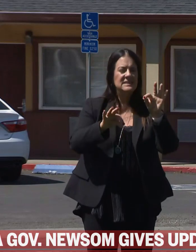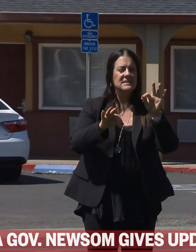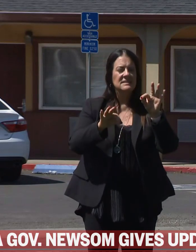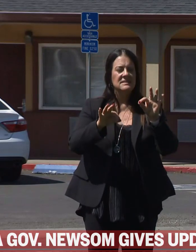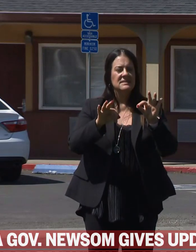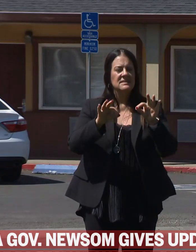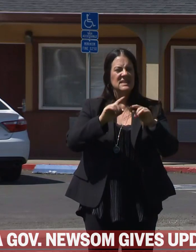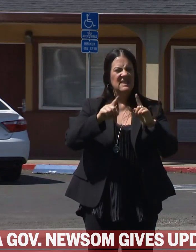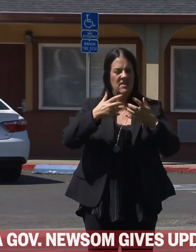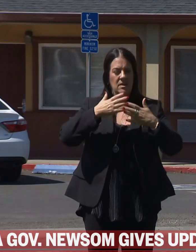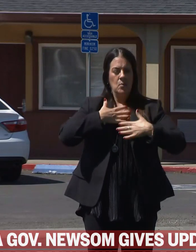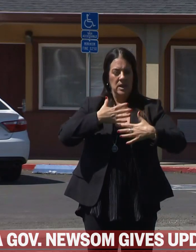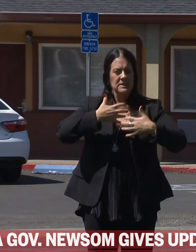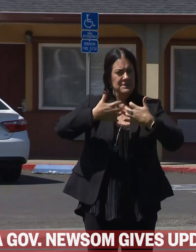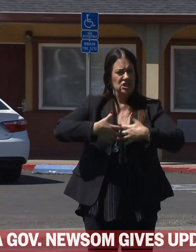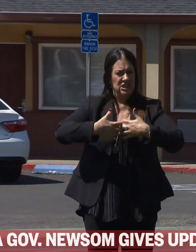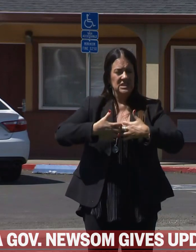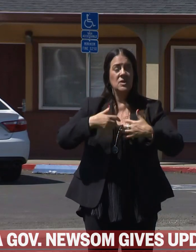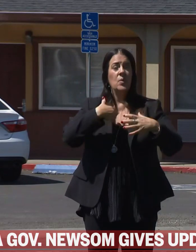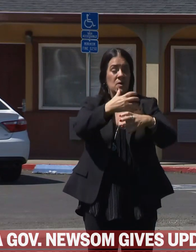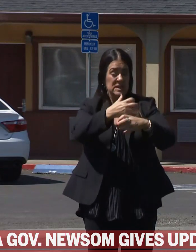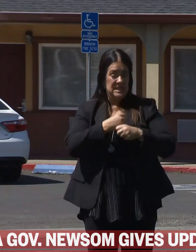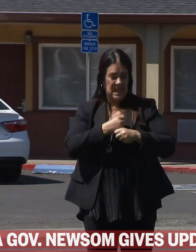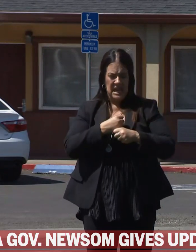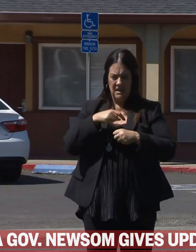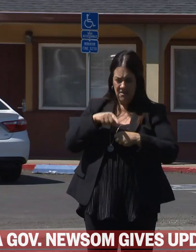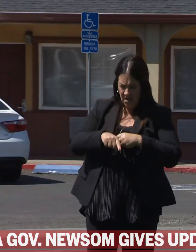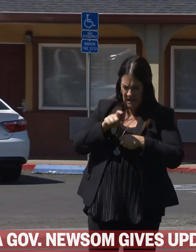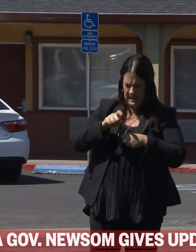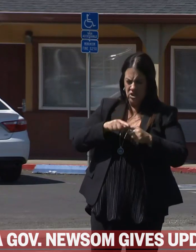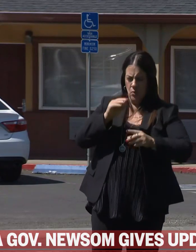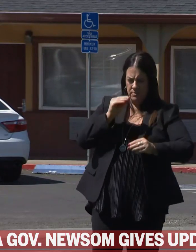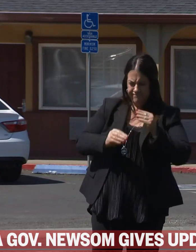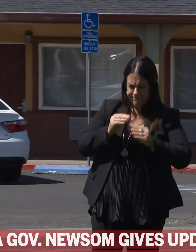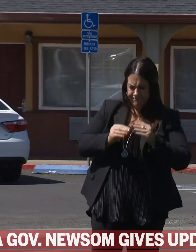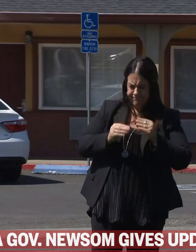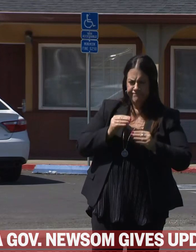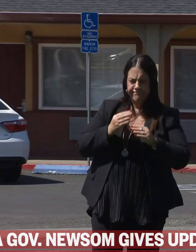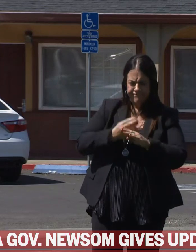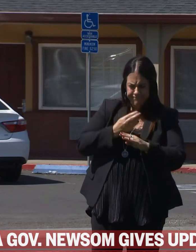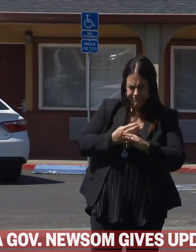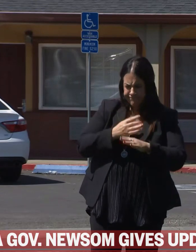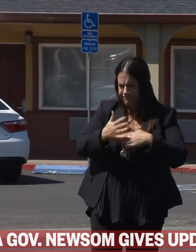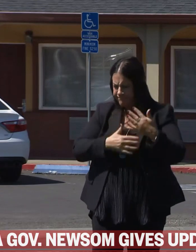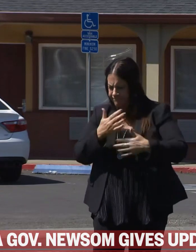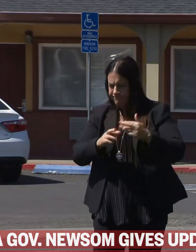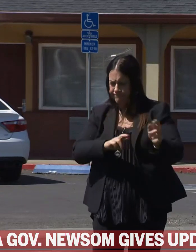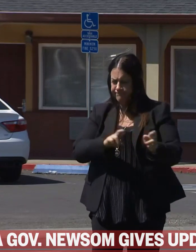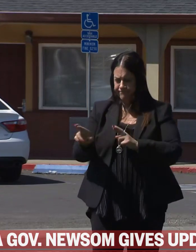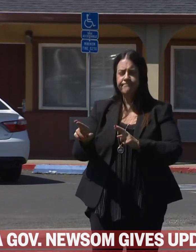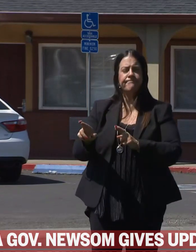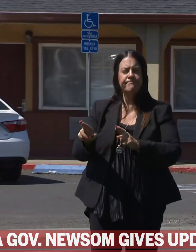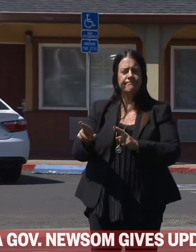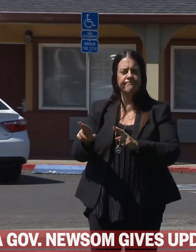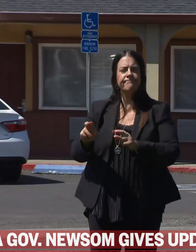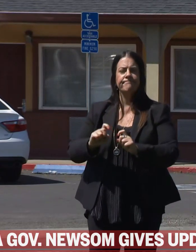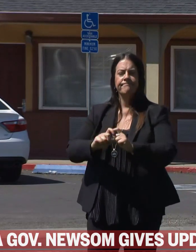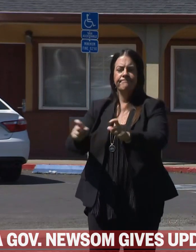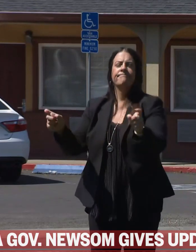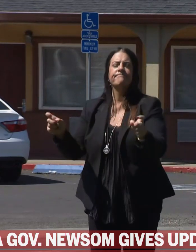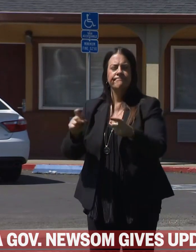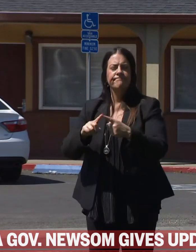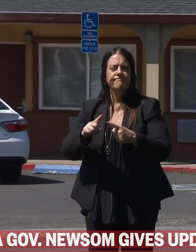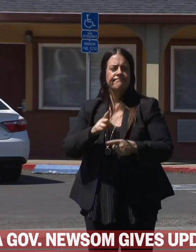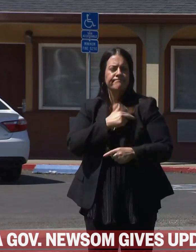refurbishing ventilators in ways that I think would do, well, that make us all, I think, should make us all very,